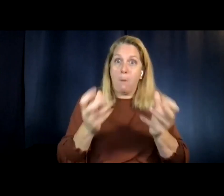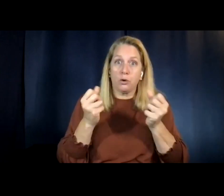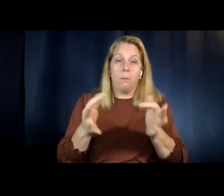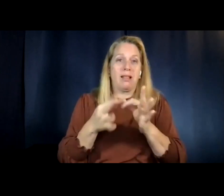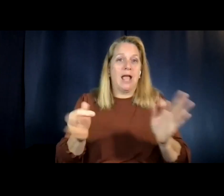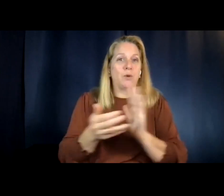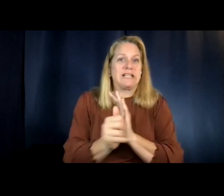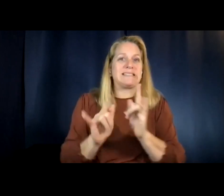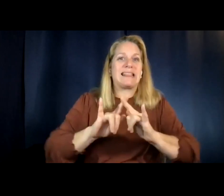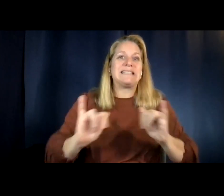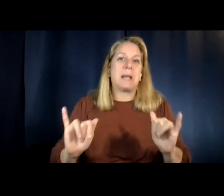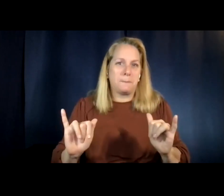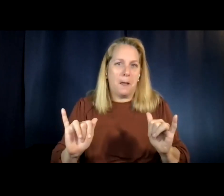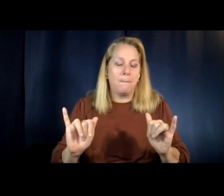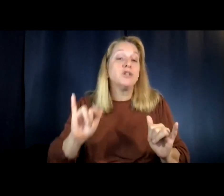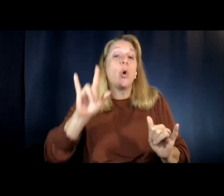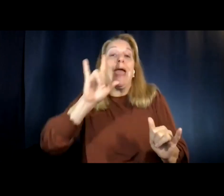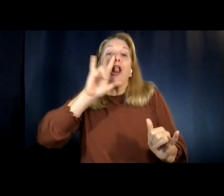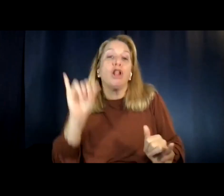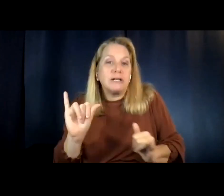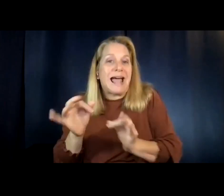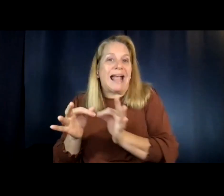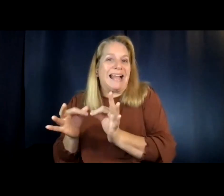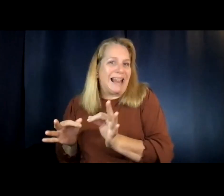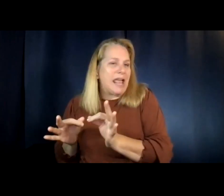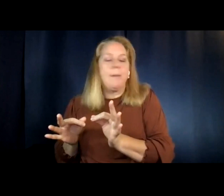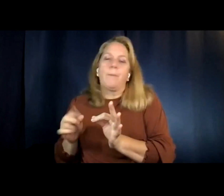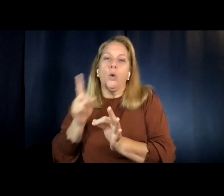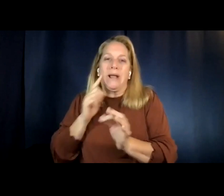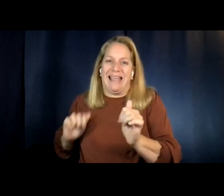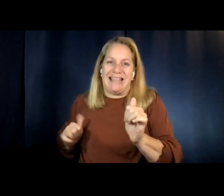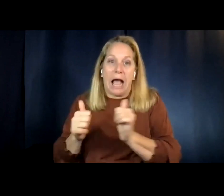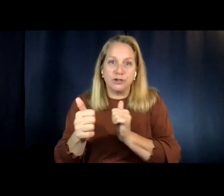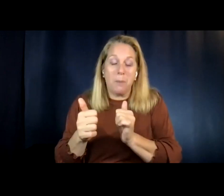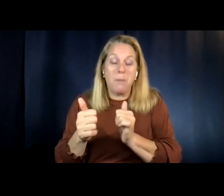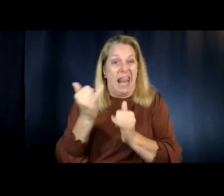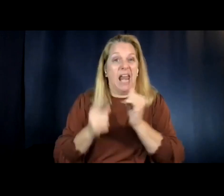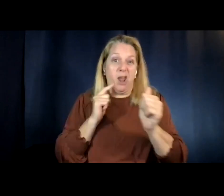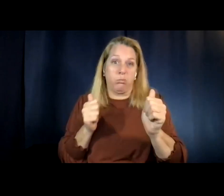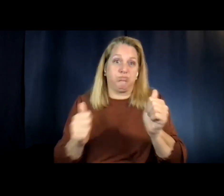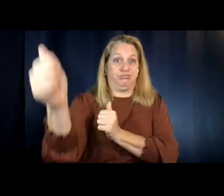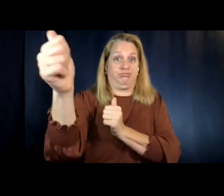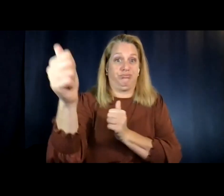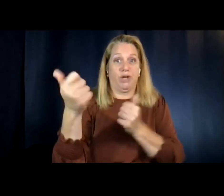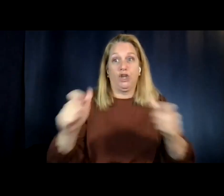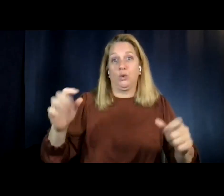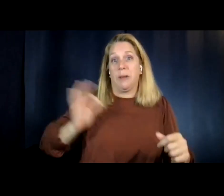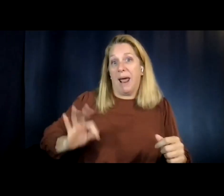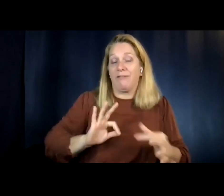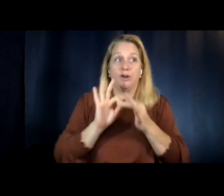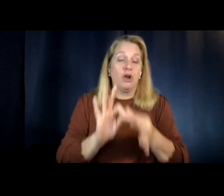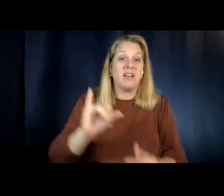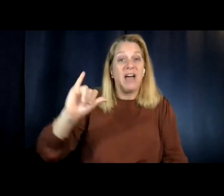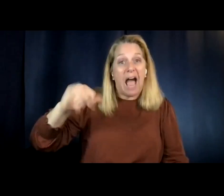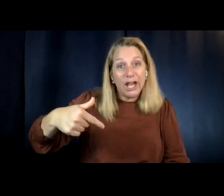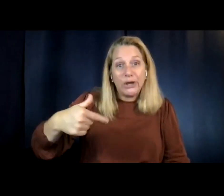once. So it may look like a delay. They do catch up, and it ends up being a huge benefit, in terms of IQ and, in